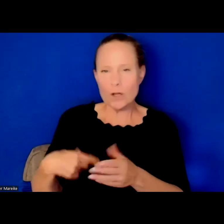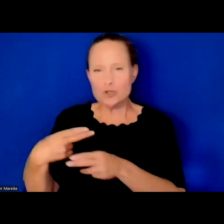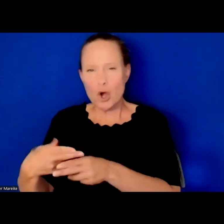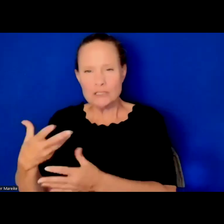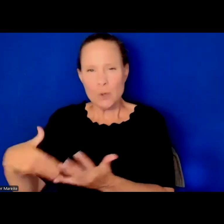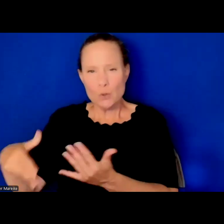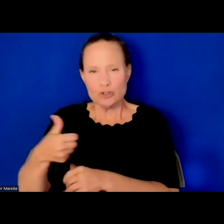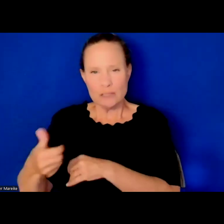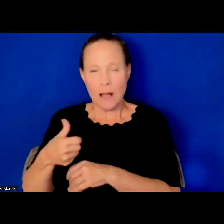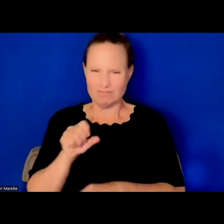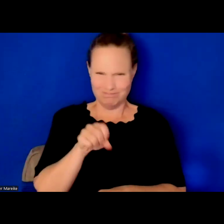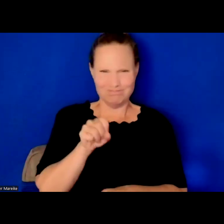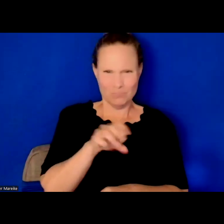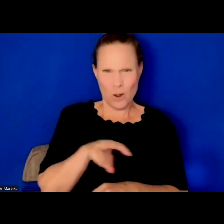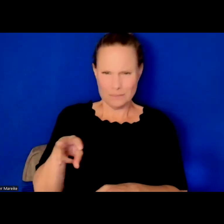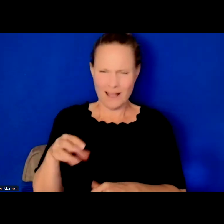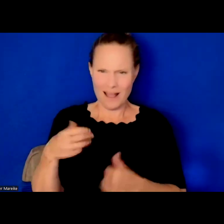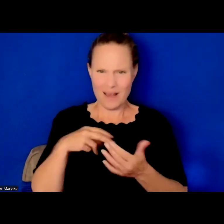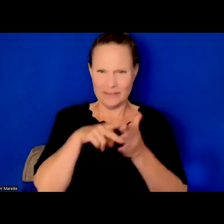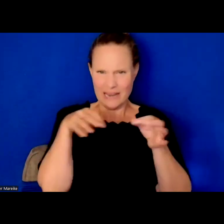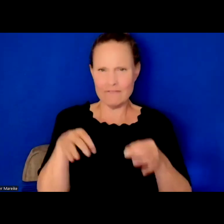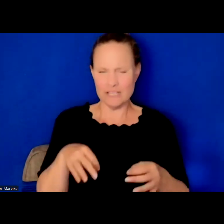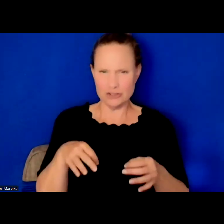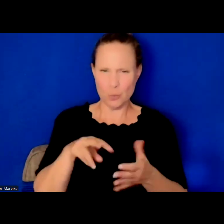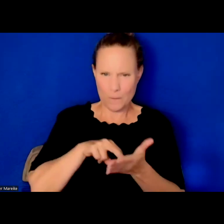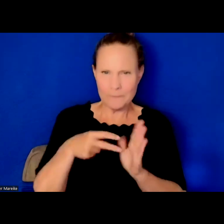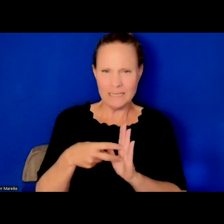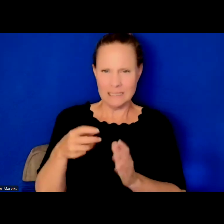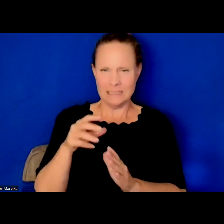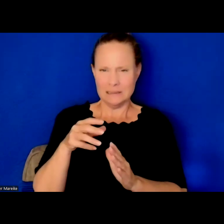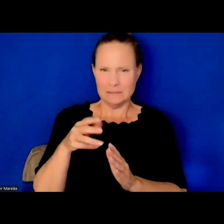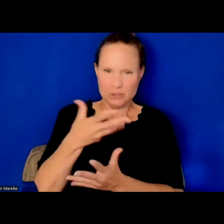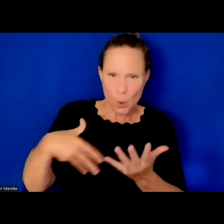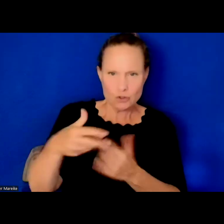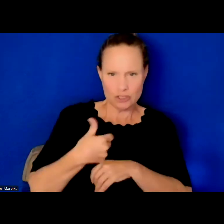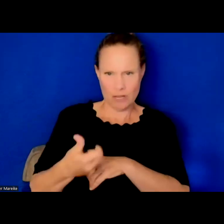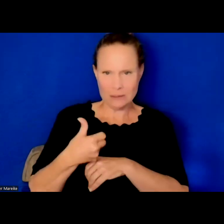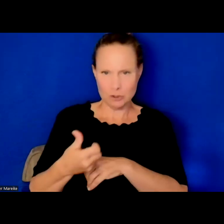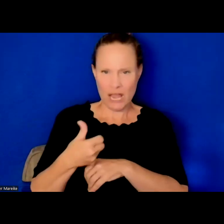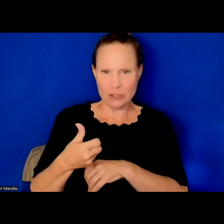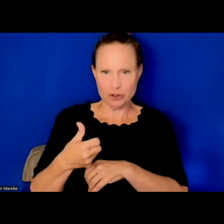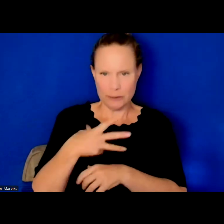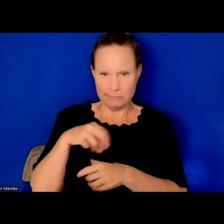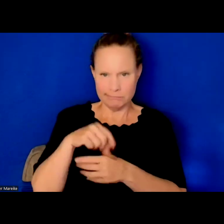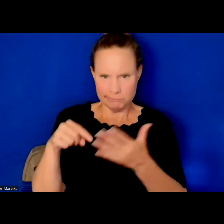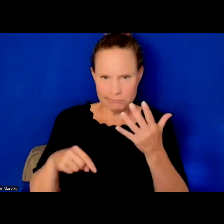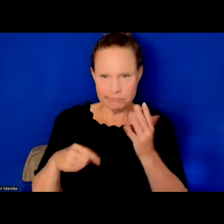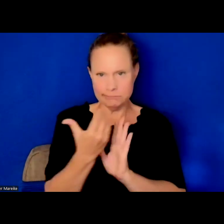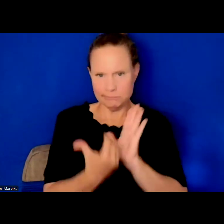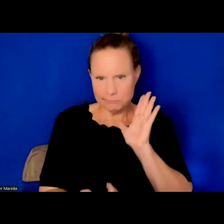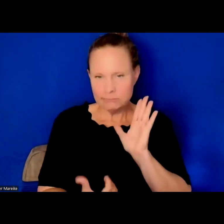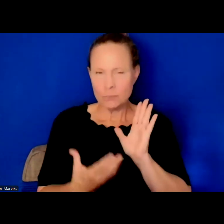Yes, in our website, we define social transportation and what's eligible. And that's on our